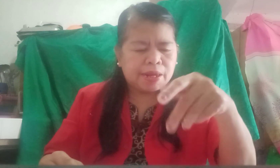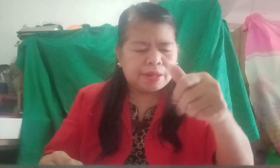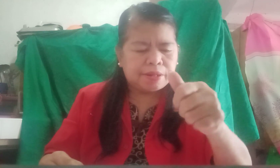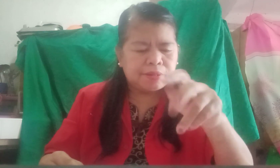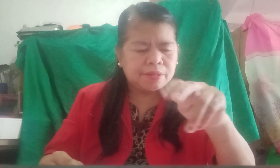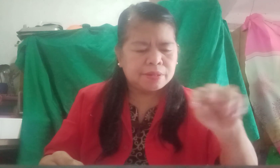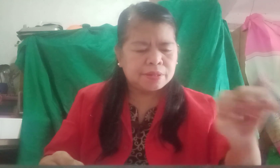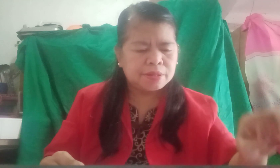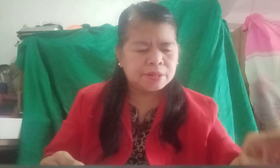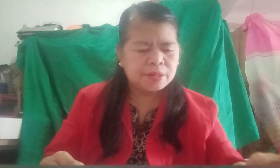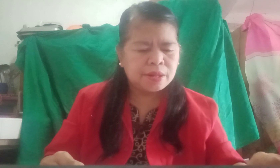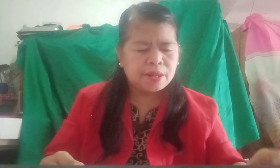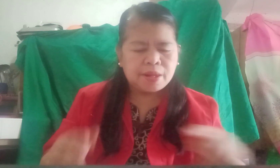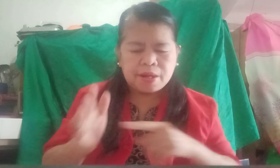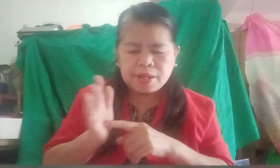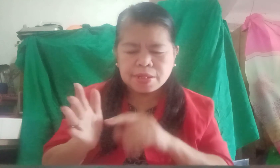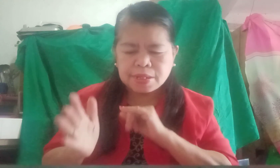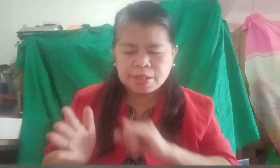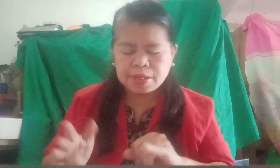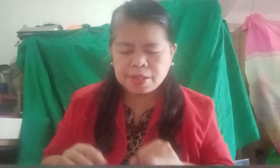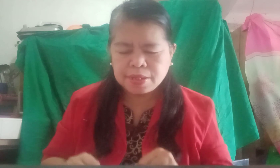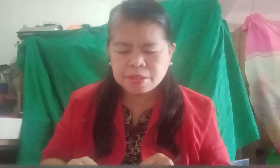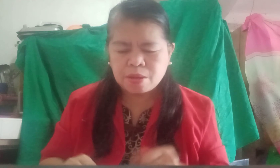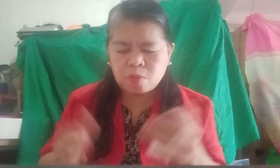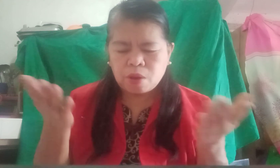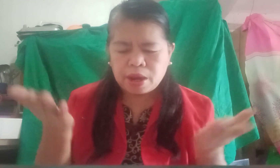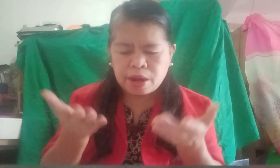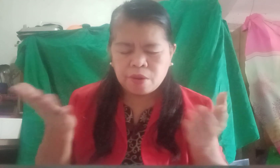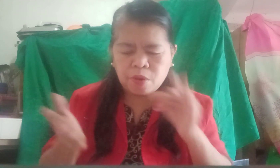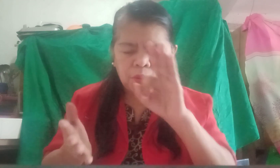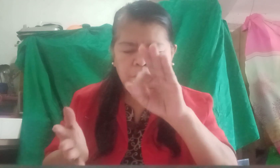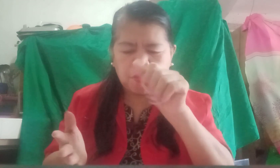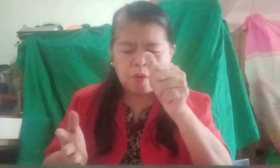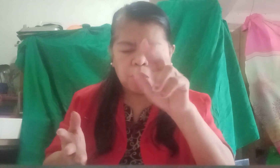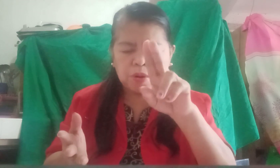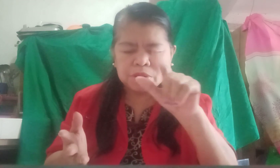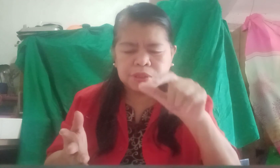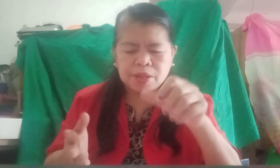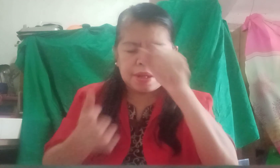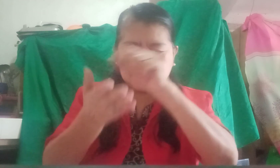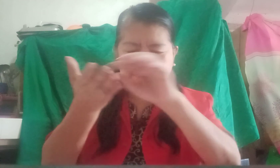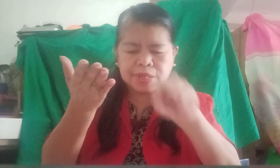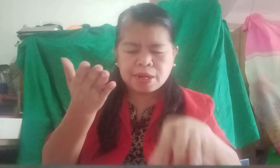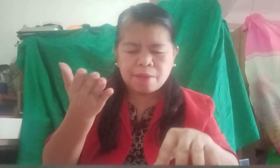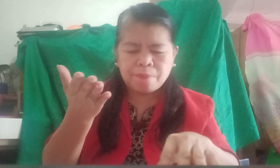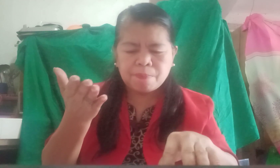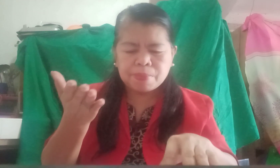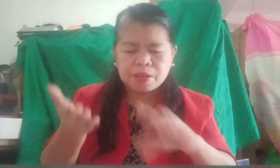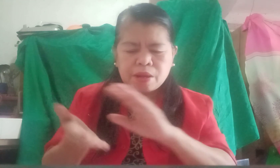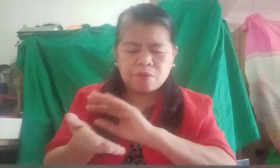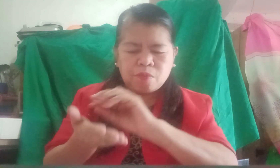plane. This is where fault slip and